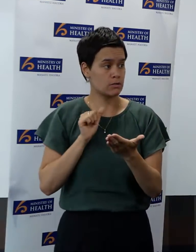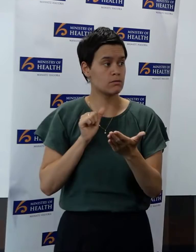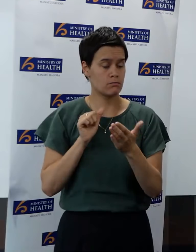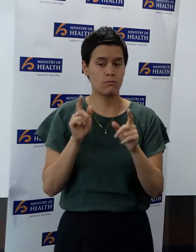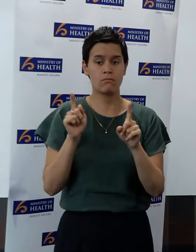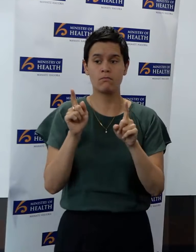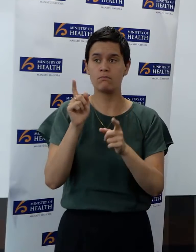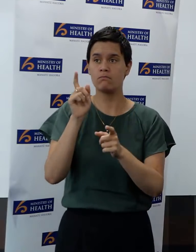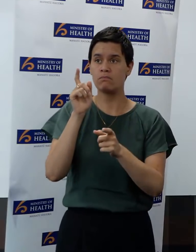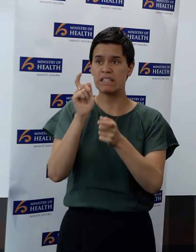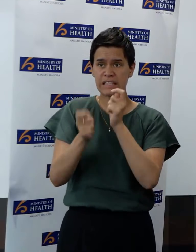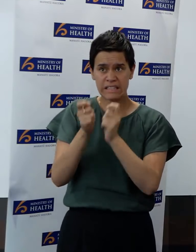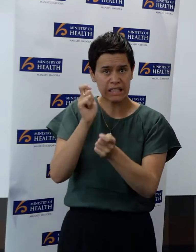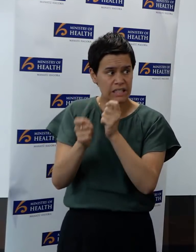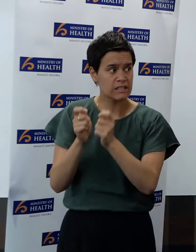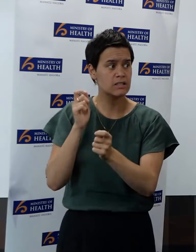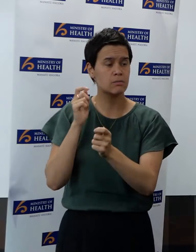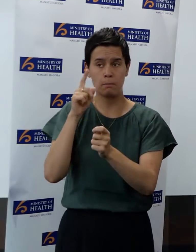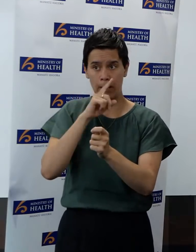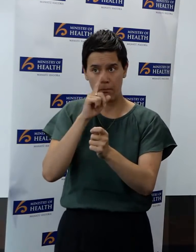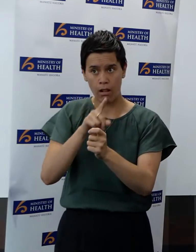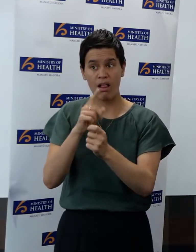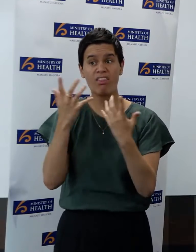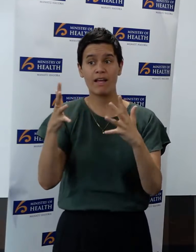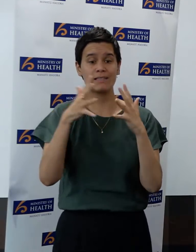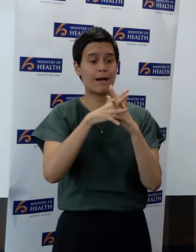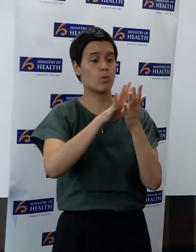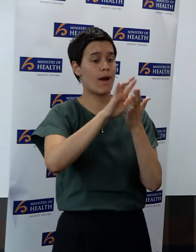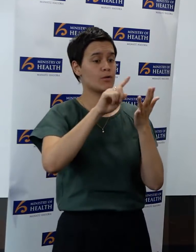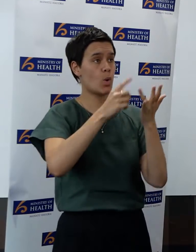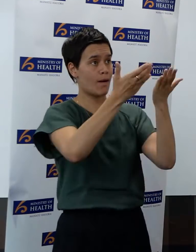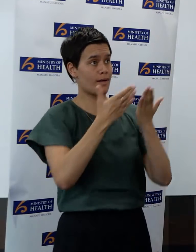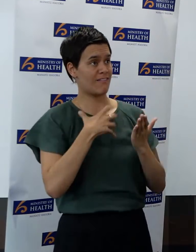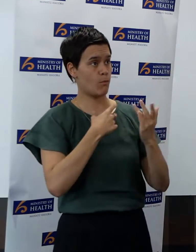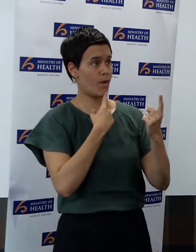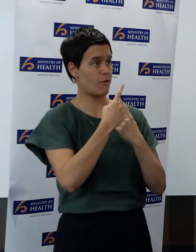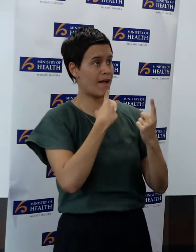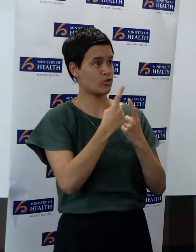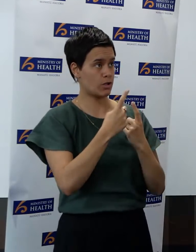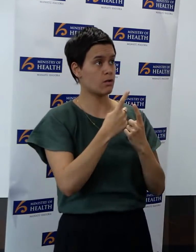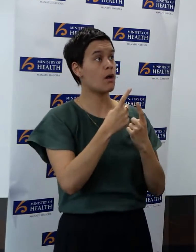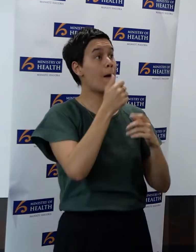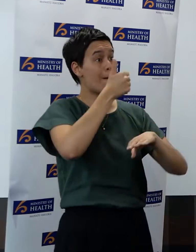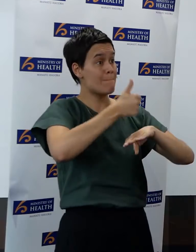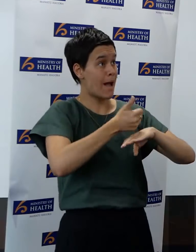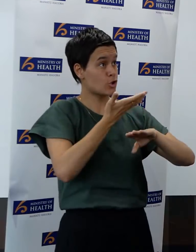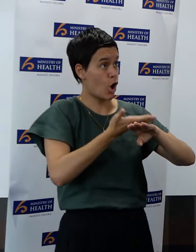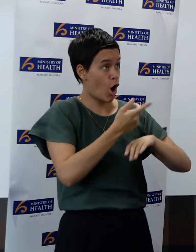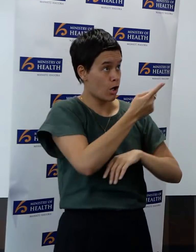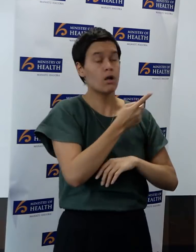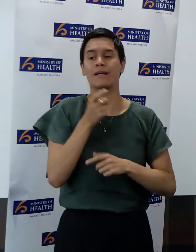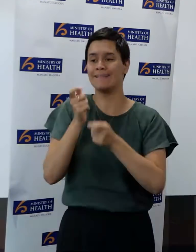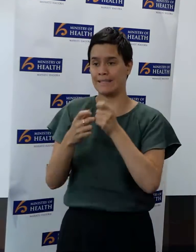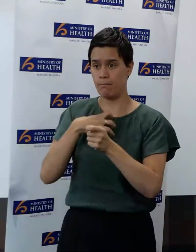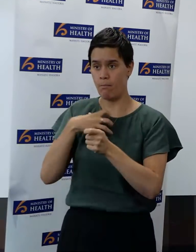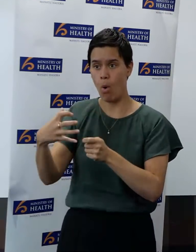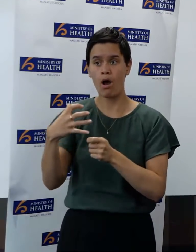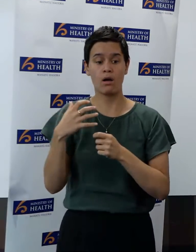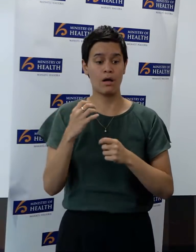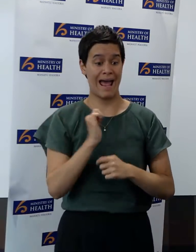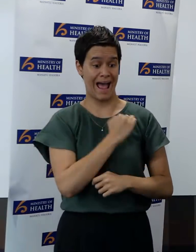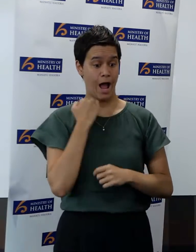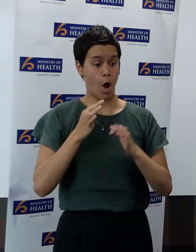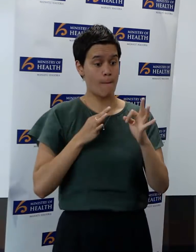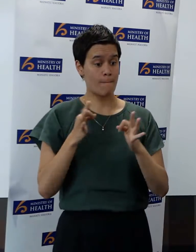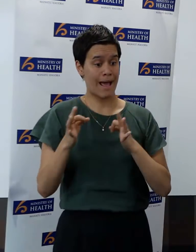the advice that's just come out from WHO. In fact, we wouldn't necessarily change anything further to what we're doing. We have in